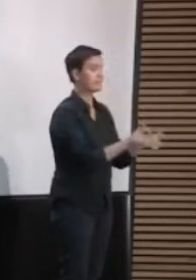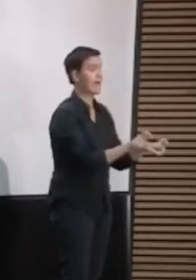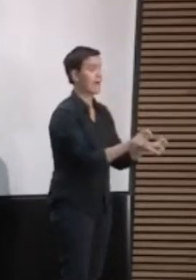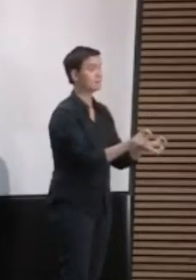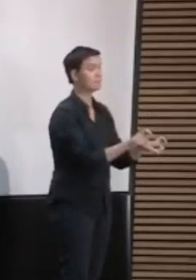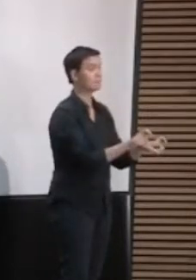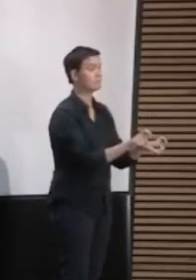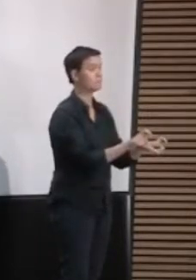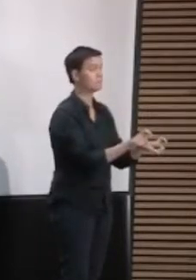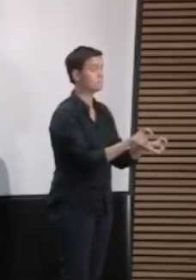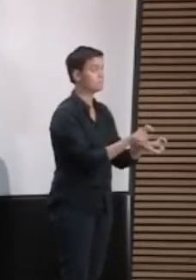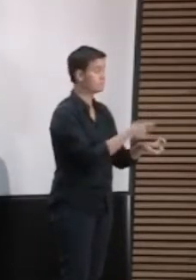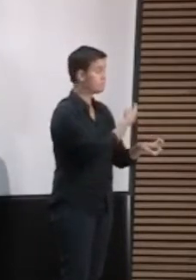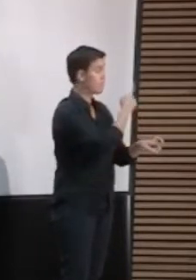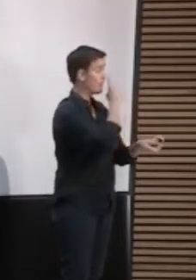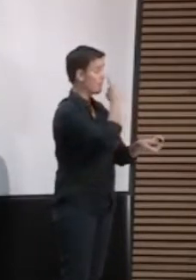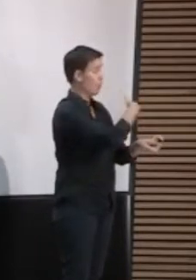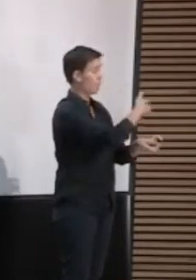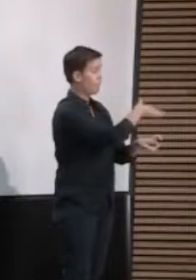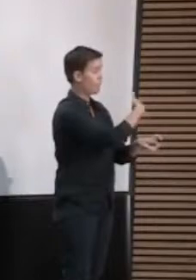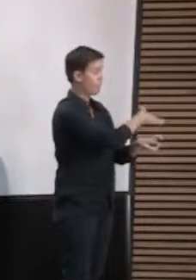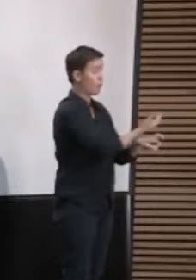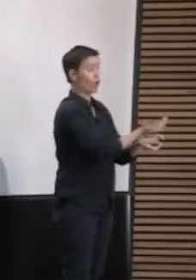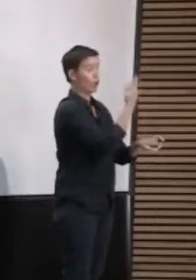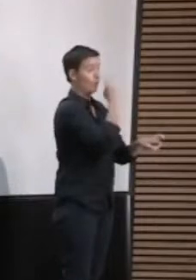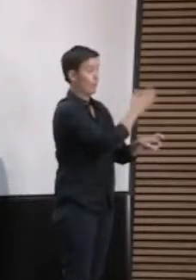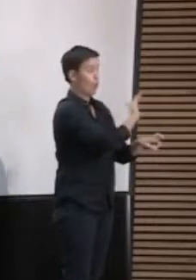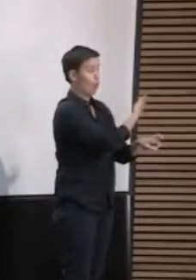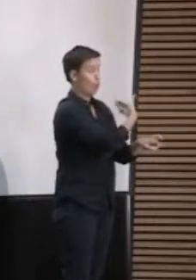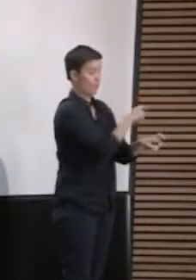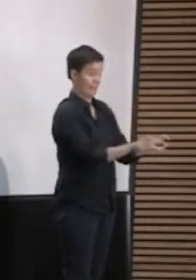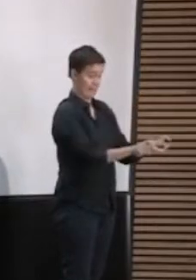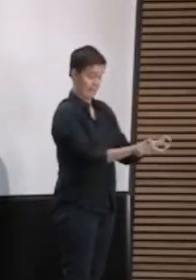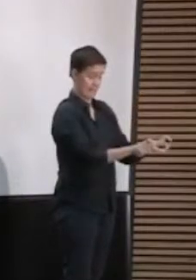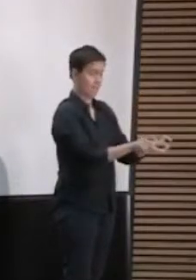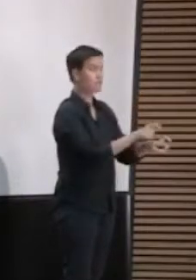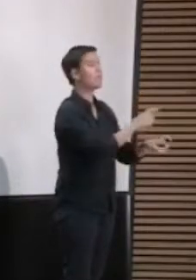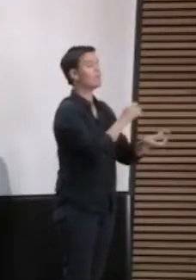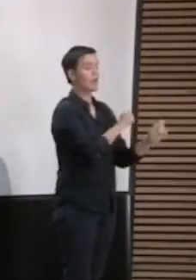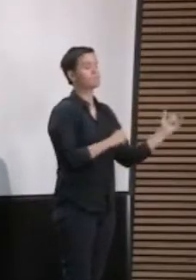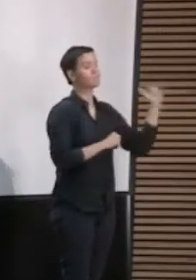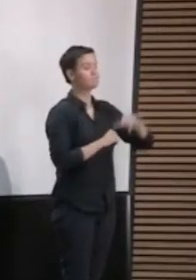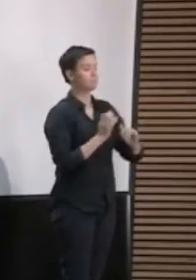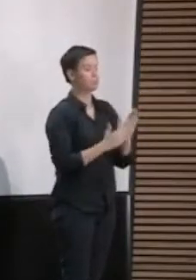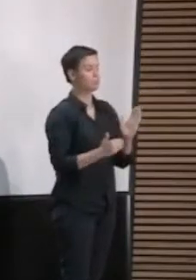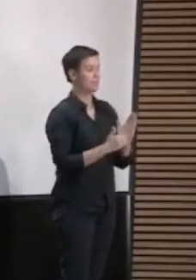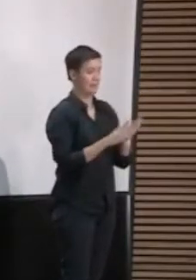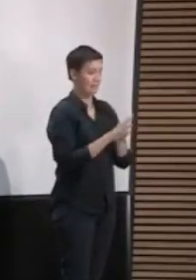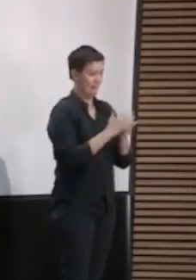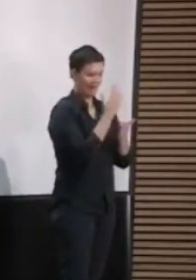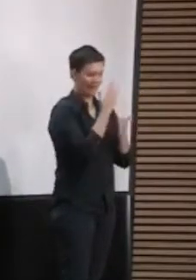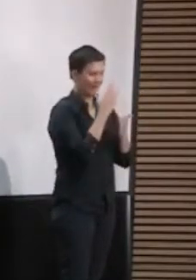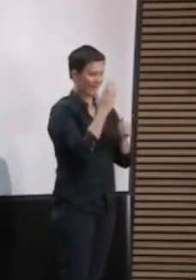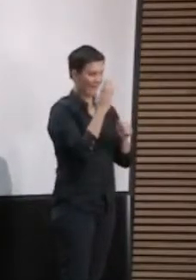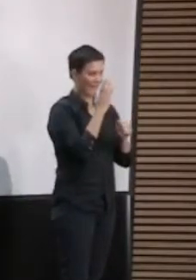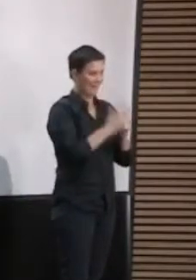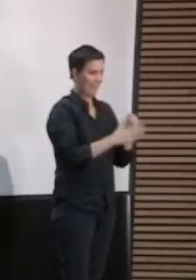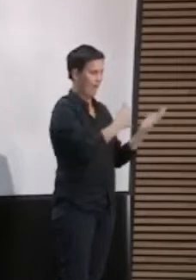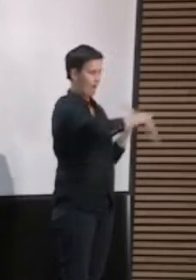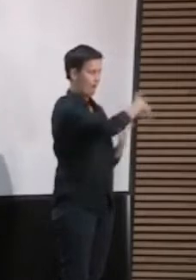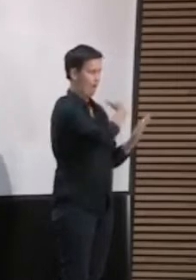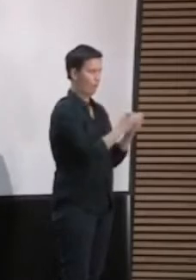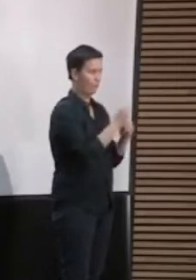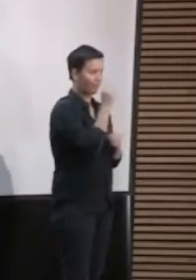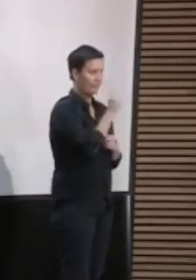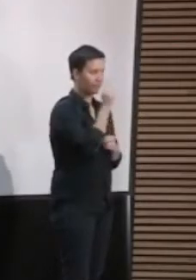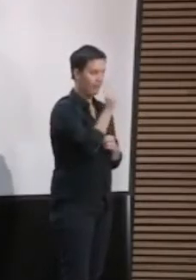Again, as with our constant improvements, I know the Minister of Health met with Air New Zealand this morning to talk about how we can continually beef up the regime that